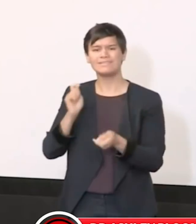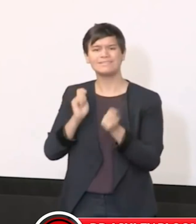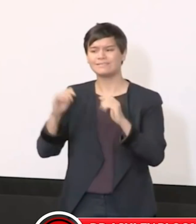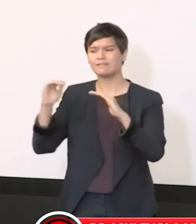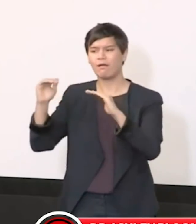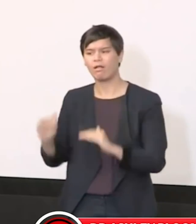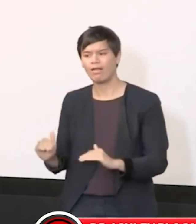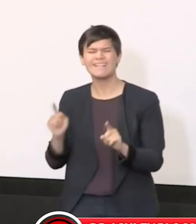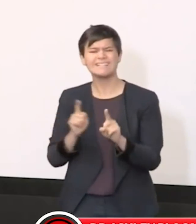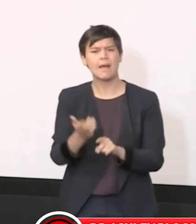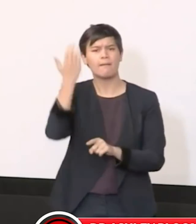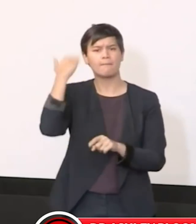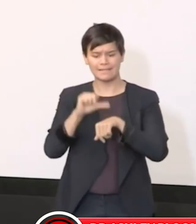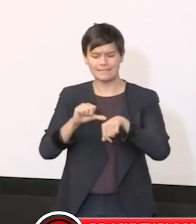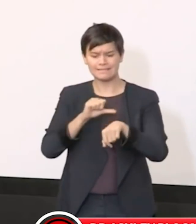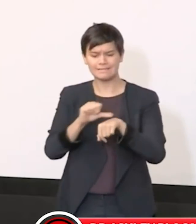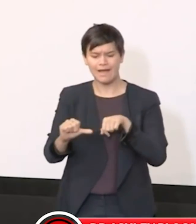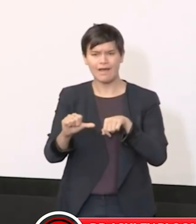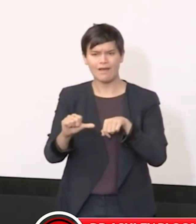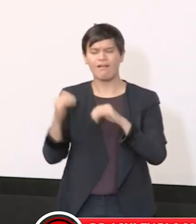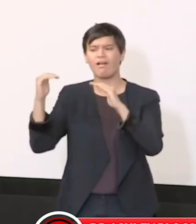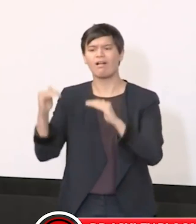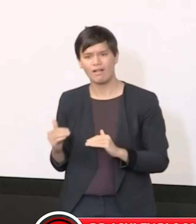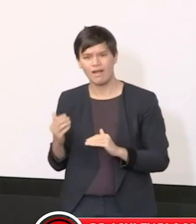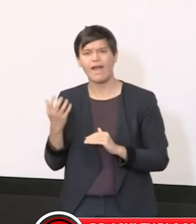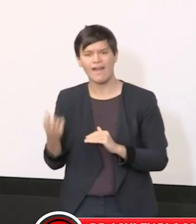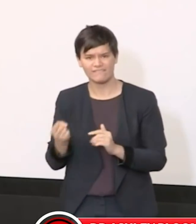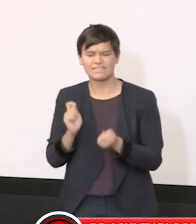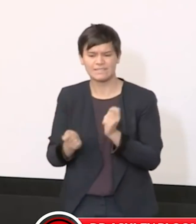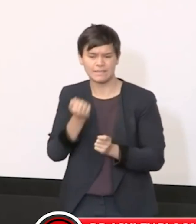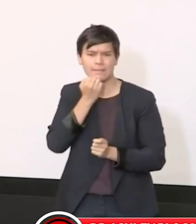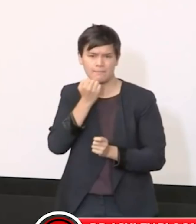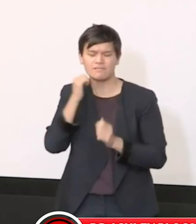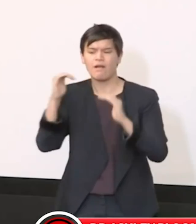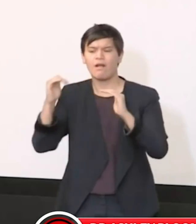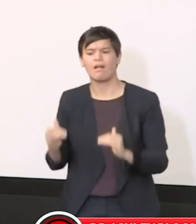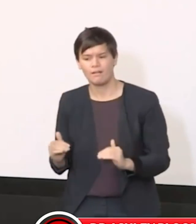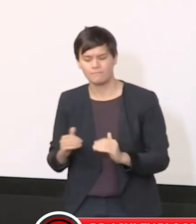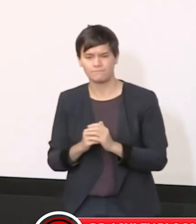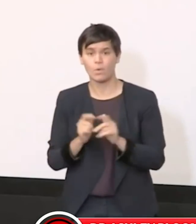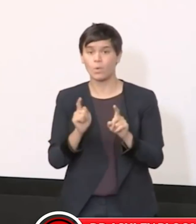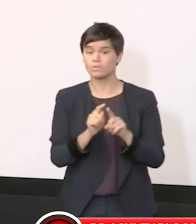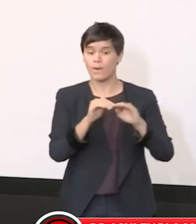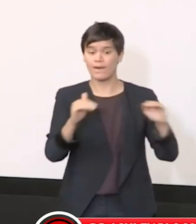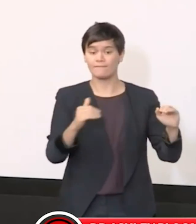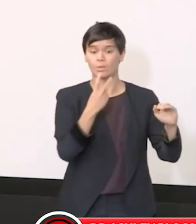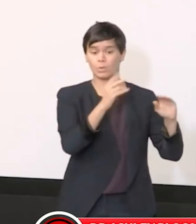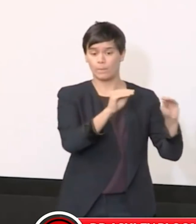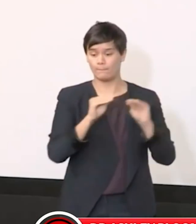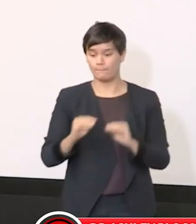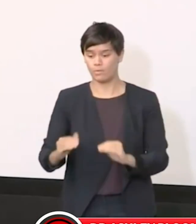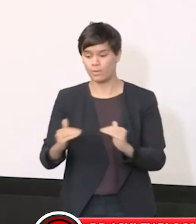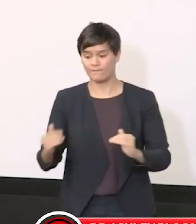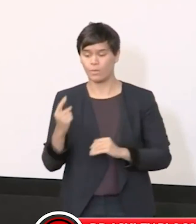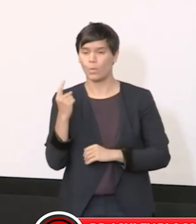periods like Easter or long weekends. And as we look at the move potentially from Alert Level 2 to 1, we're also looking at the